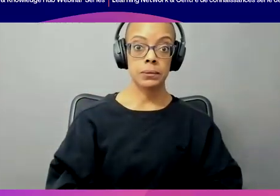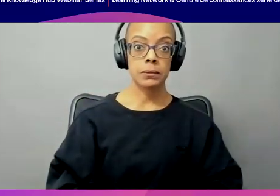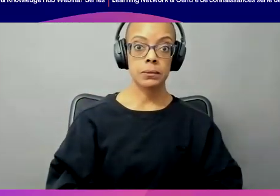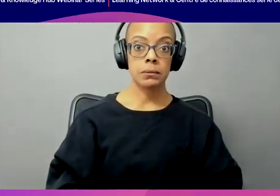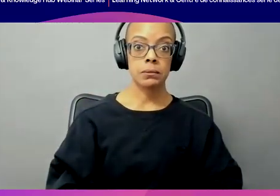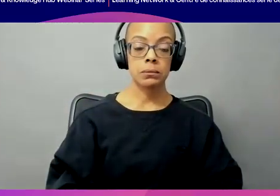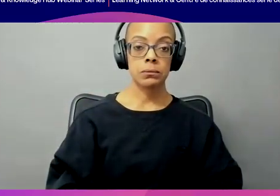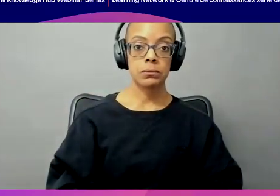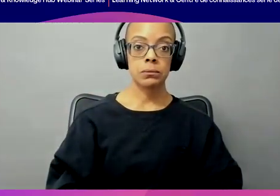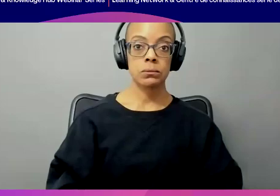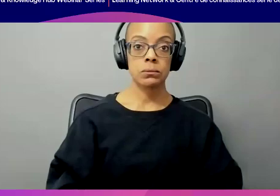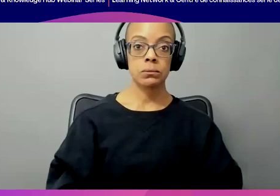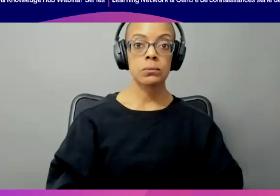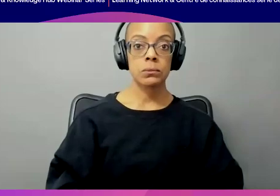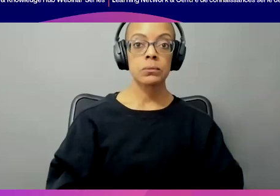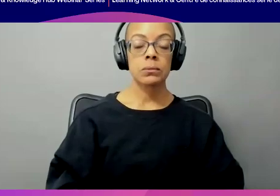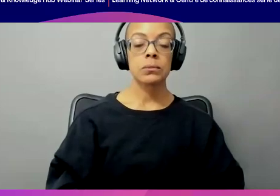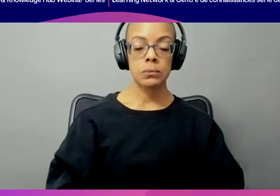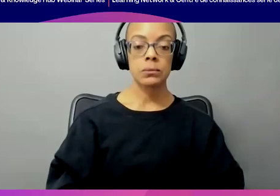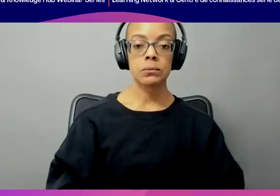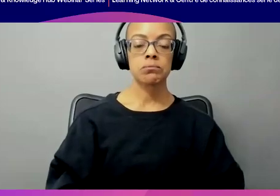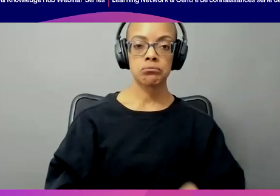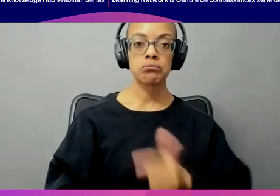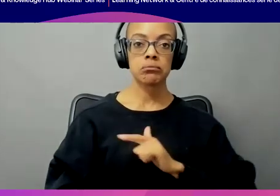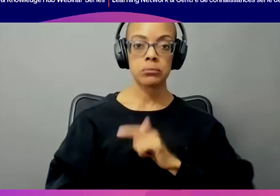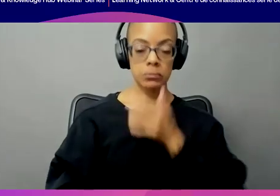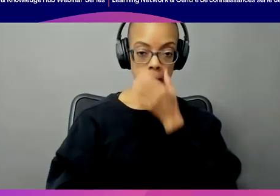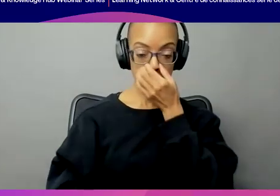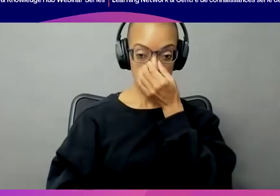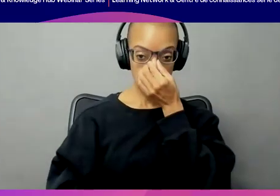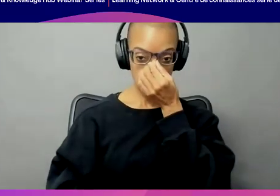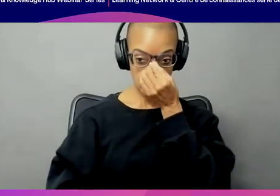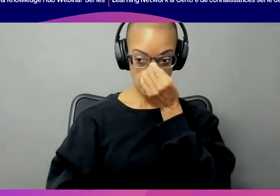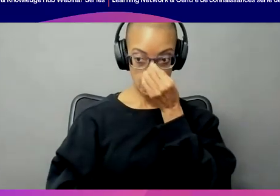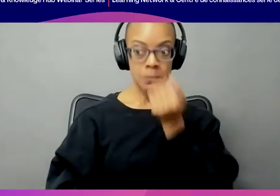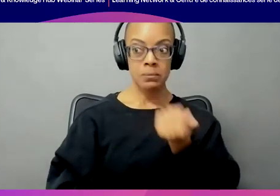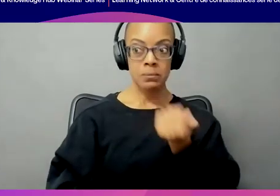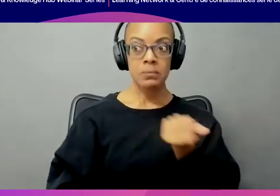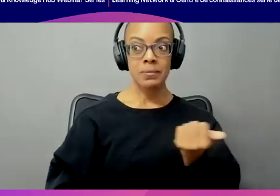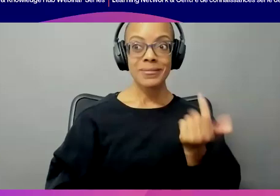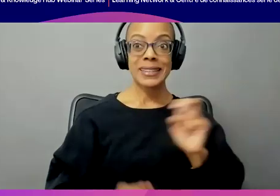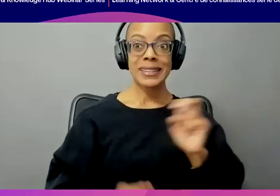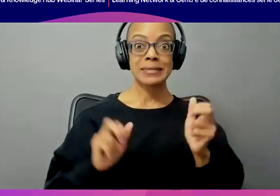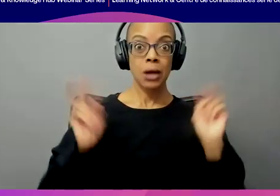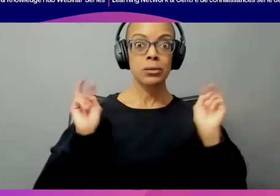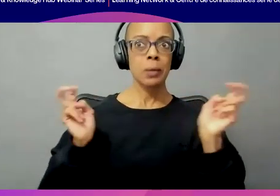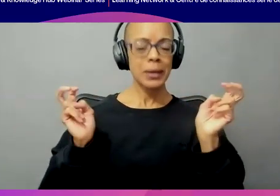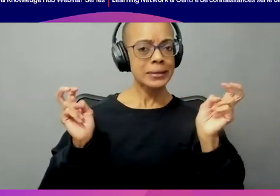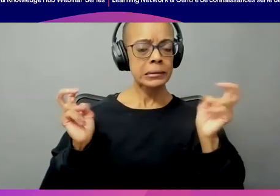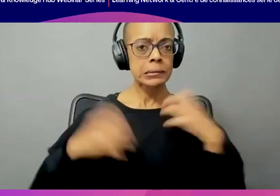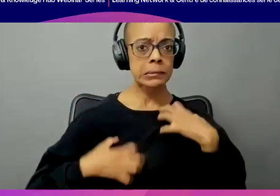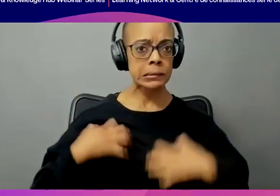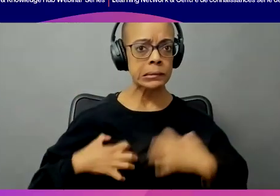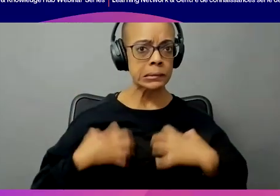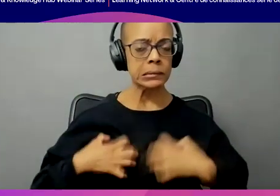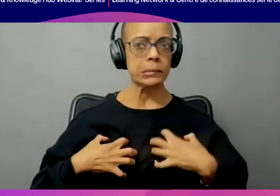You know what? It's something that I think that we are all kind of wrestling with. And I would say, in the last year,